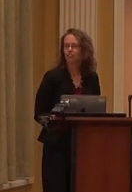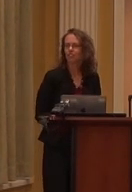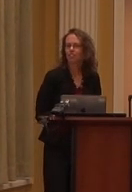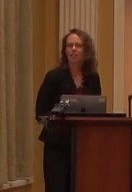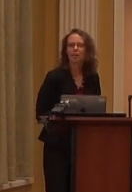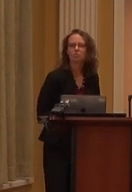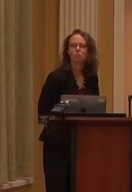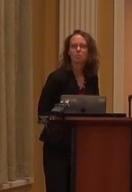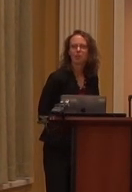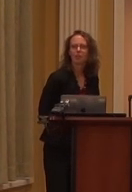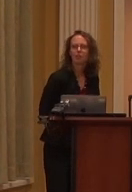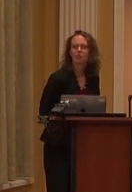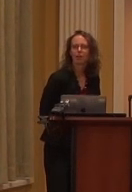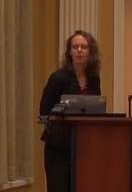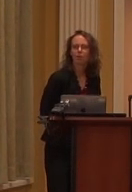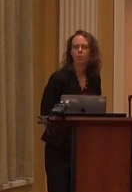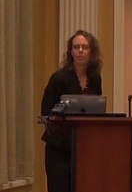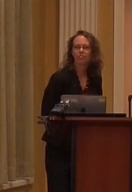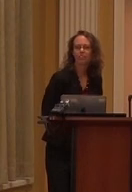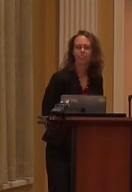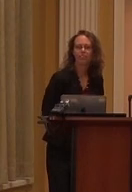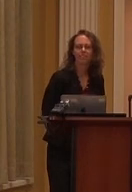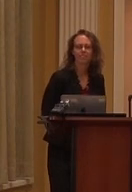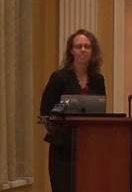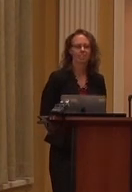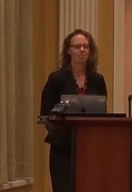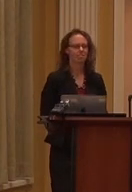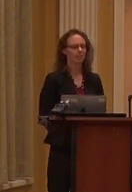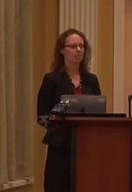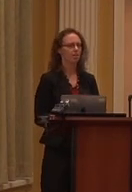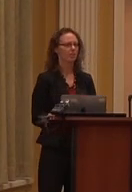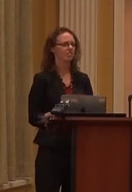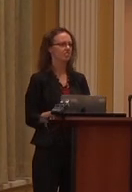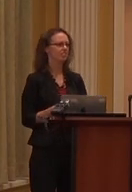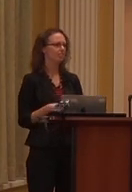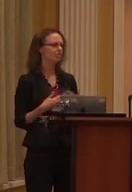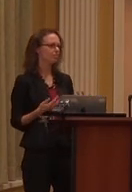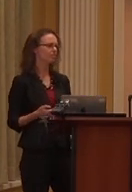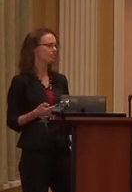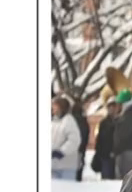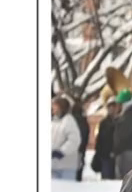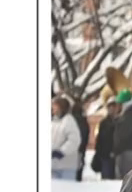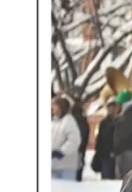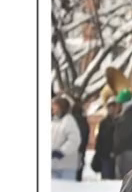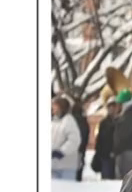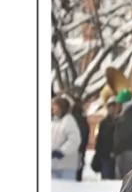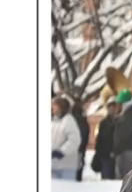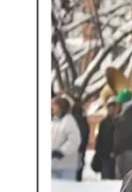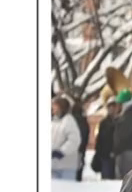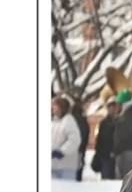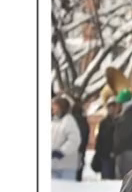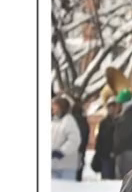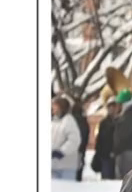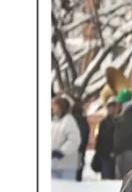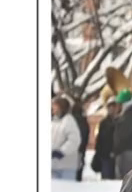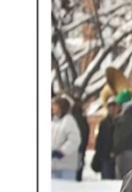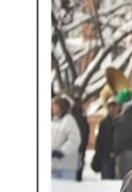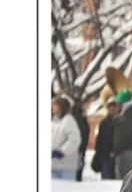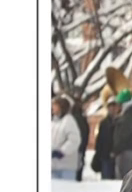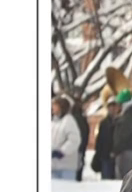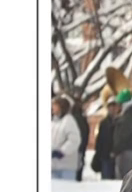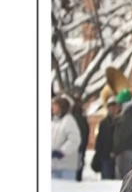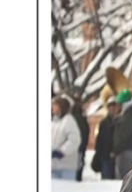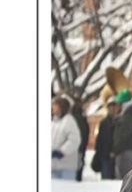It's a good time to be talking about hope in the United States. I'm on the heels of several deeply disturbing